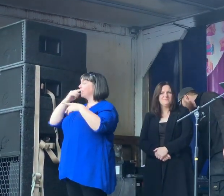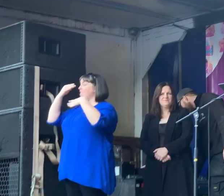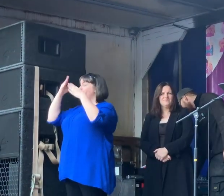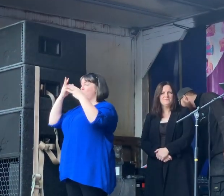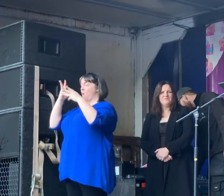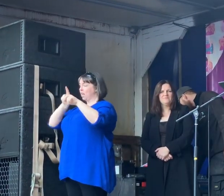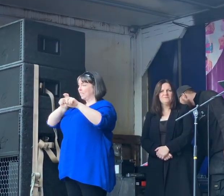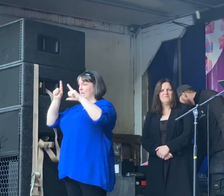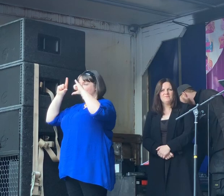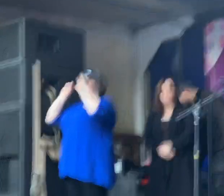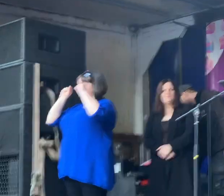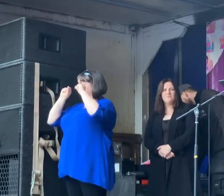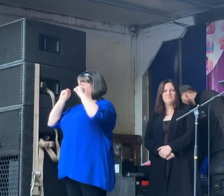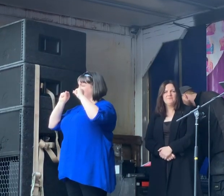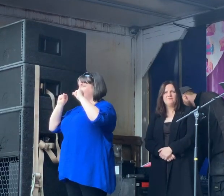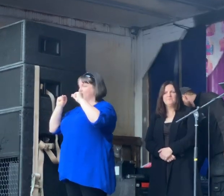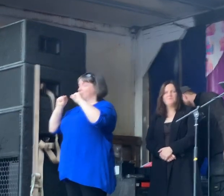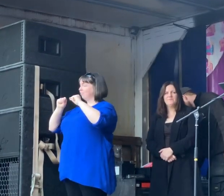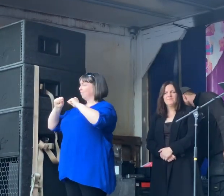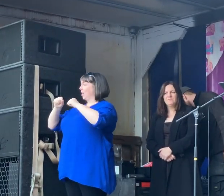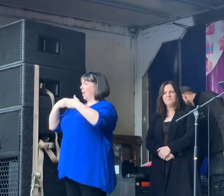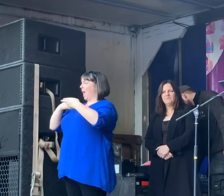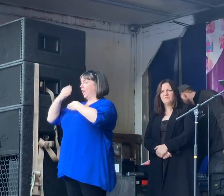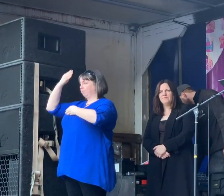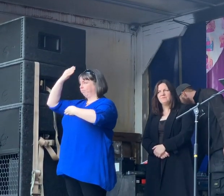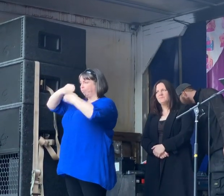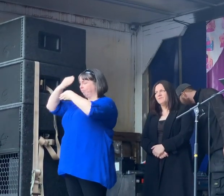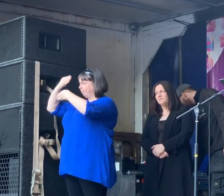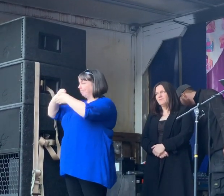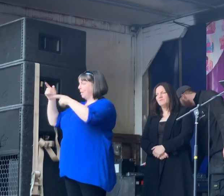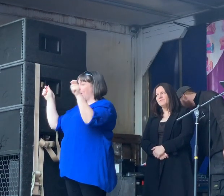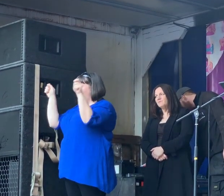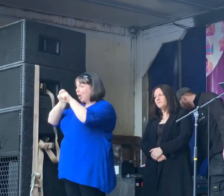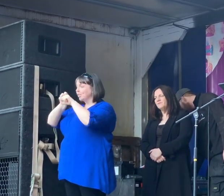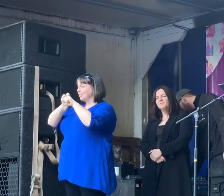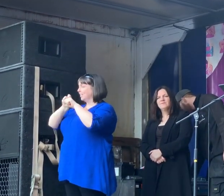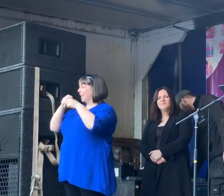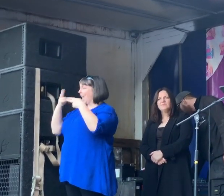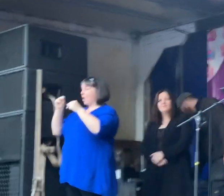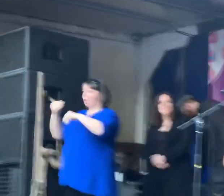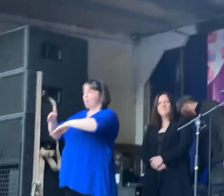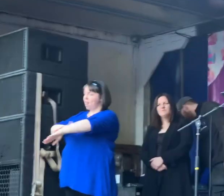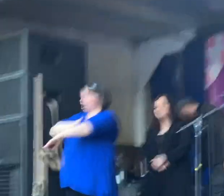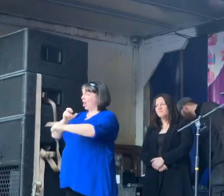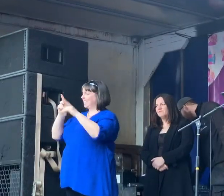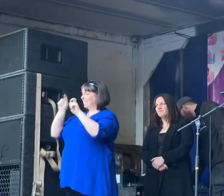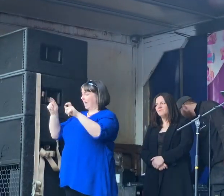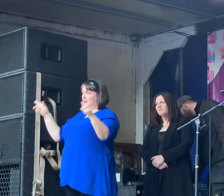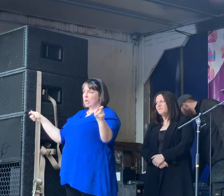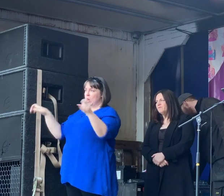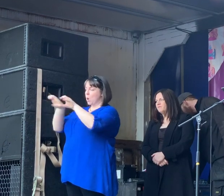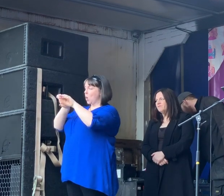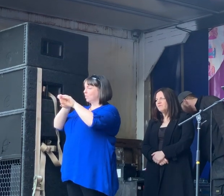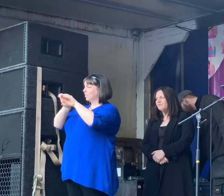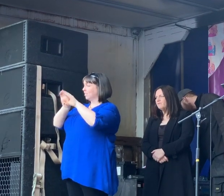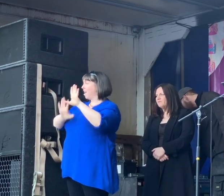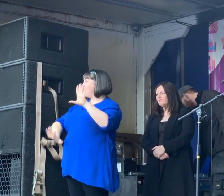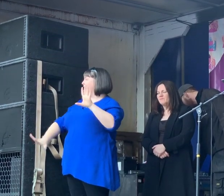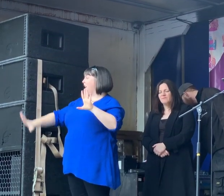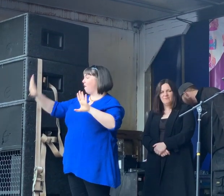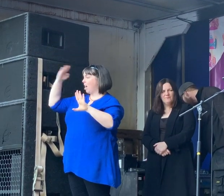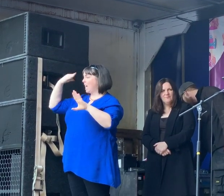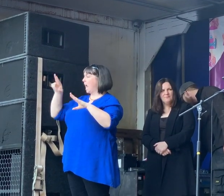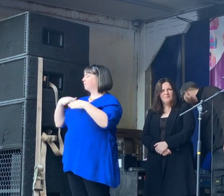Remain closed. Blinds cannot remain shut. Curtains can no longer remain drawn up and down this